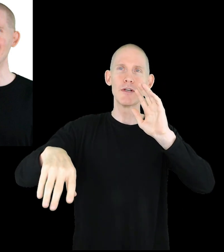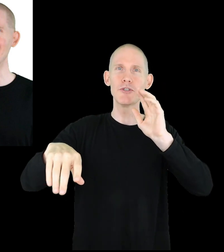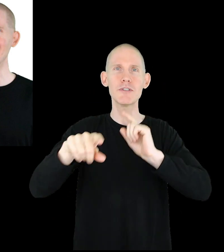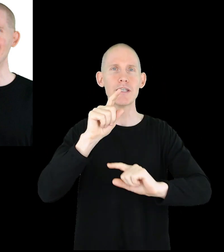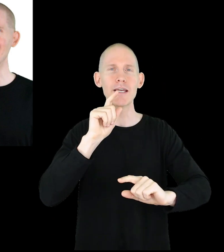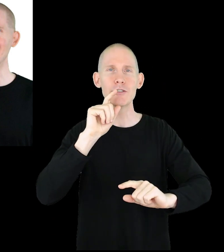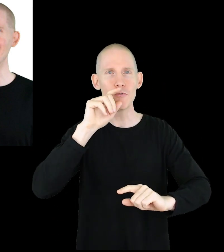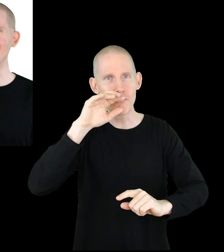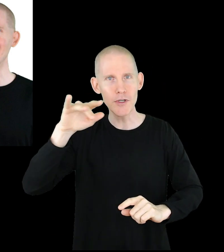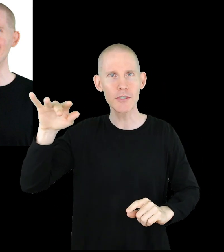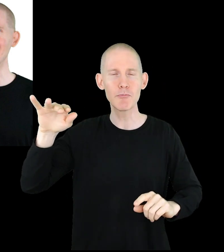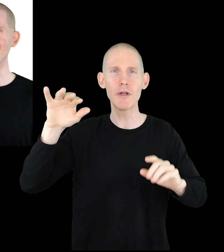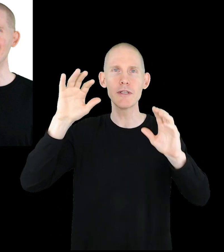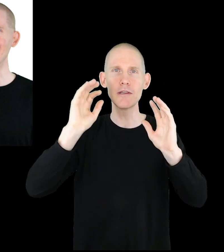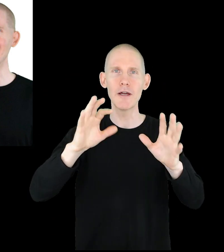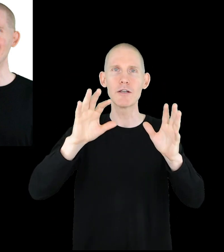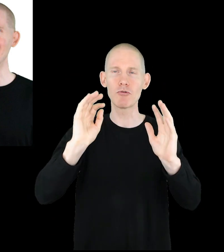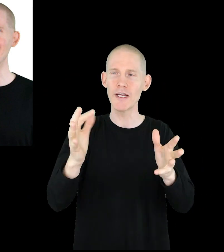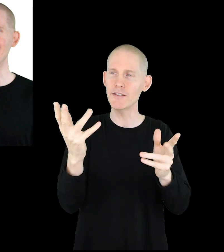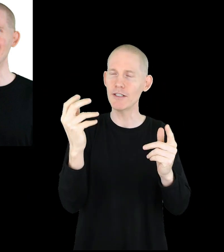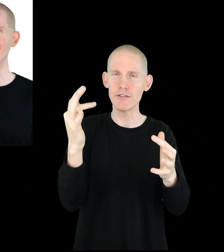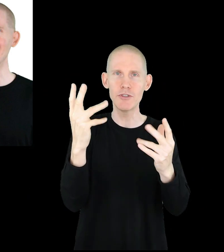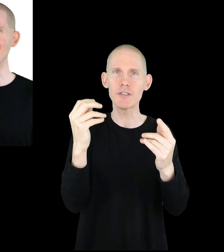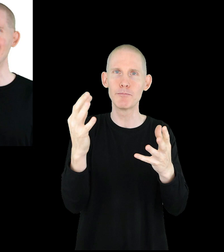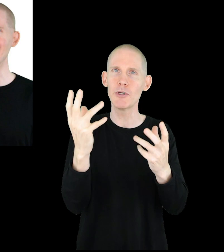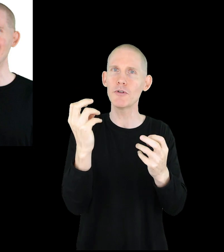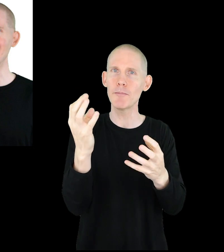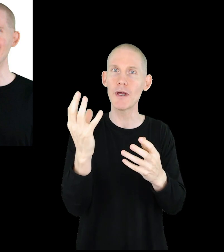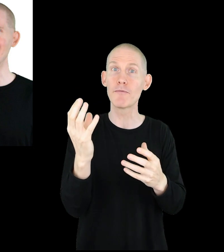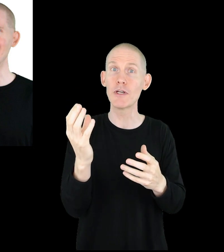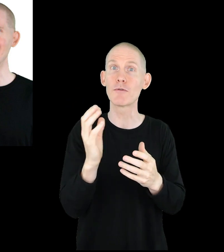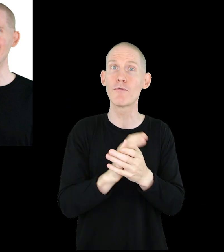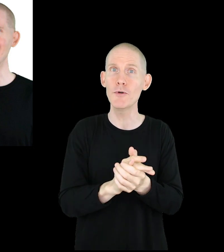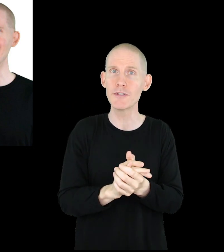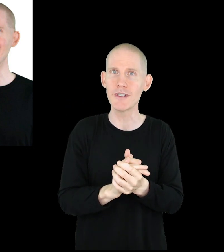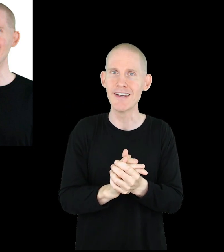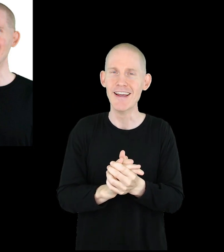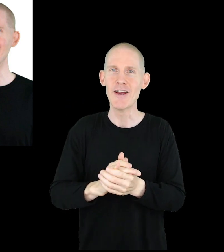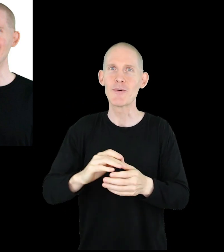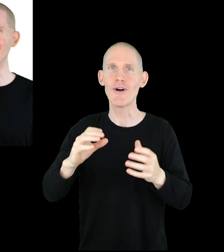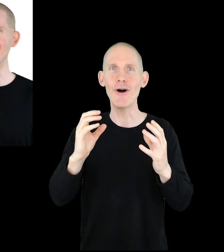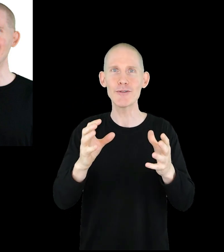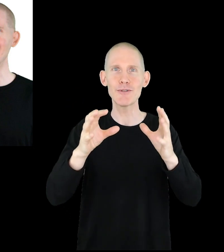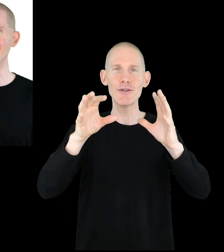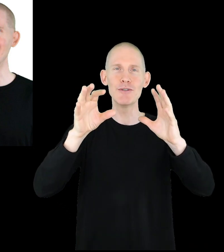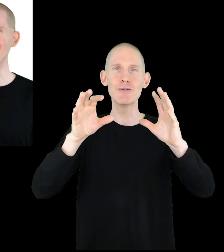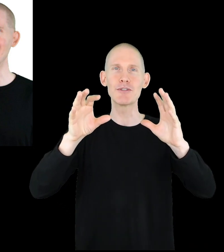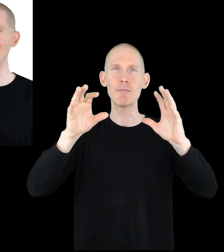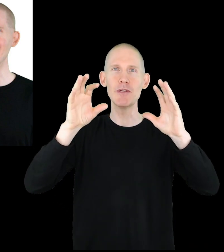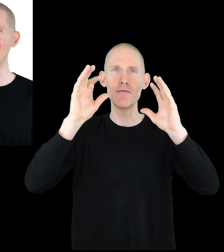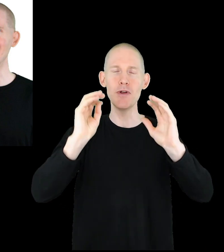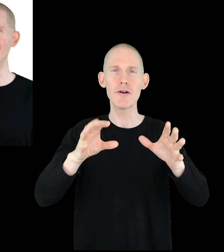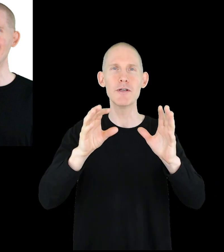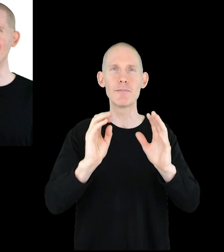just to get you fingerspelling like crazy and just build up that finger fluency. We're also gonna do something very